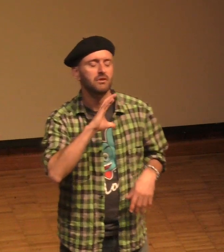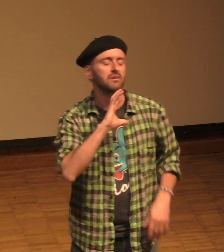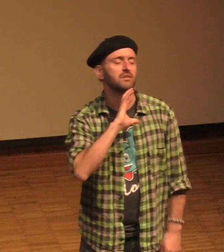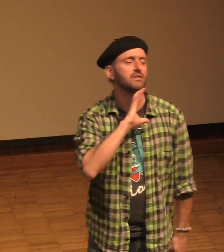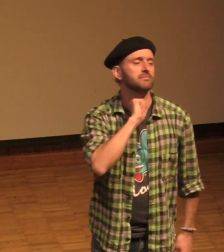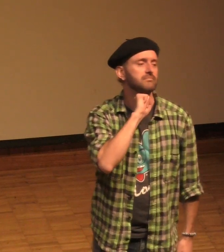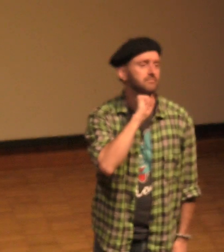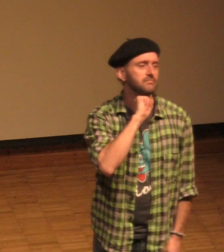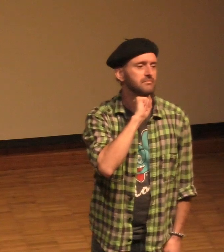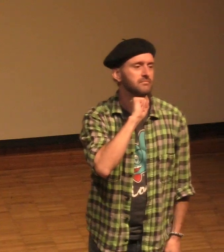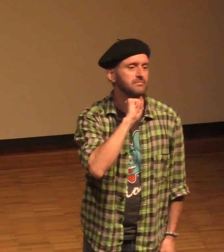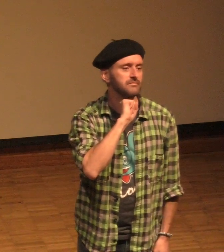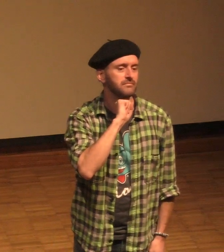This is another sign like this.